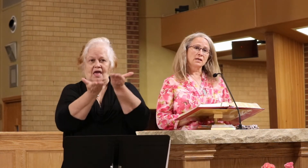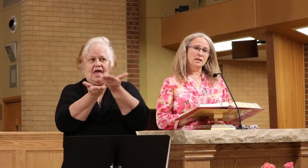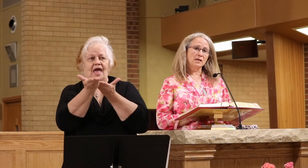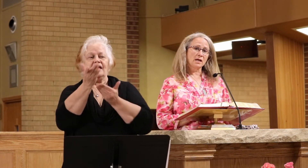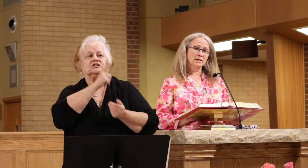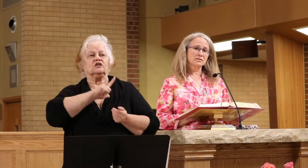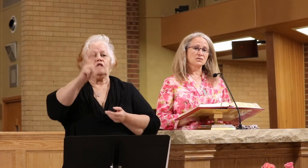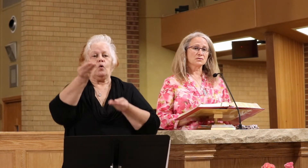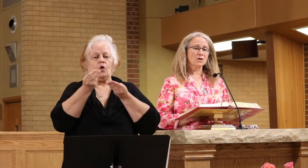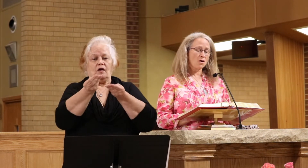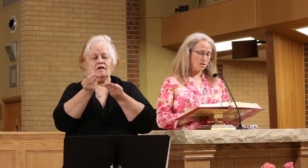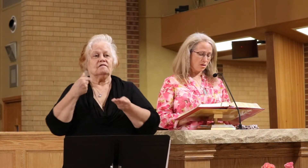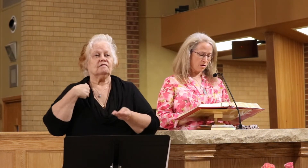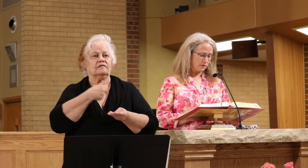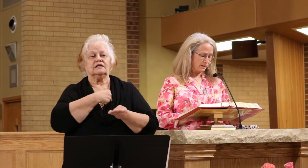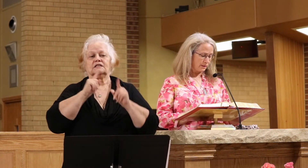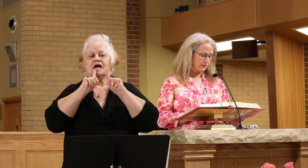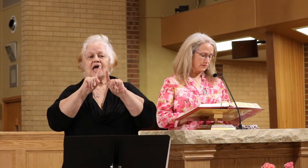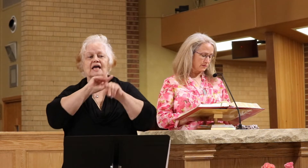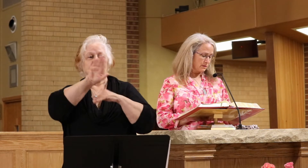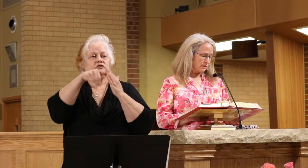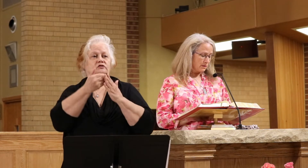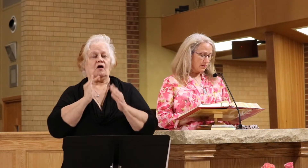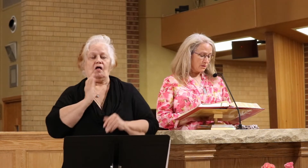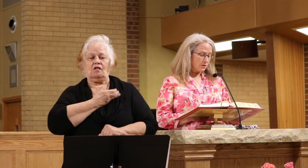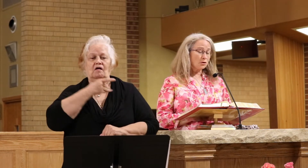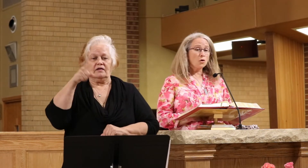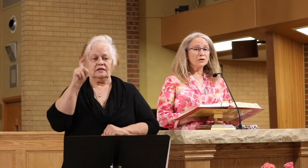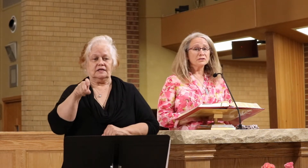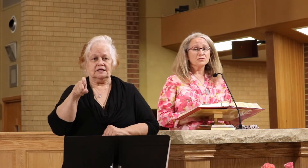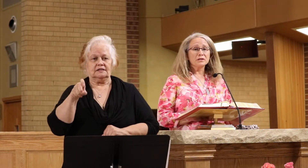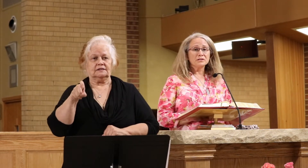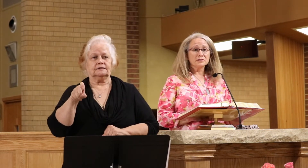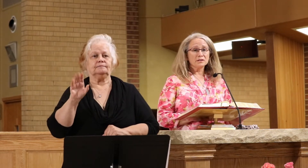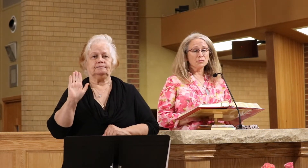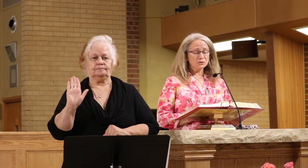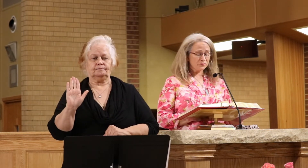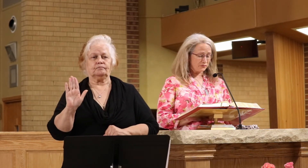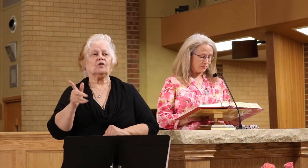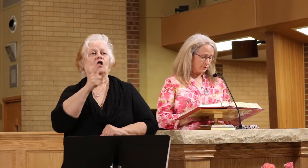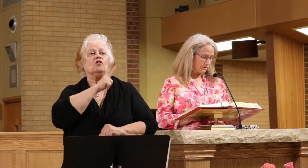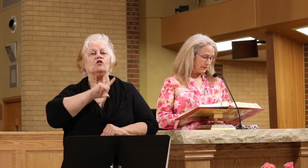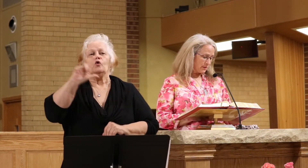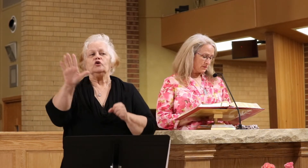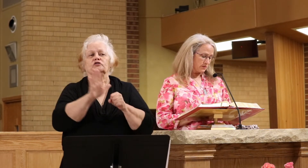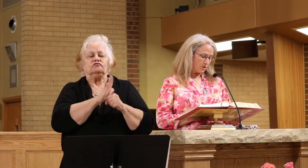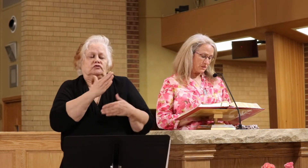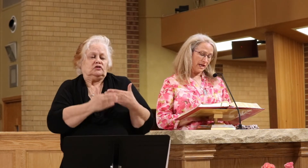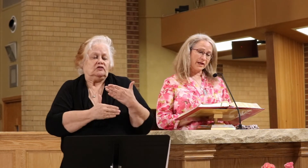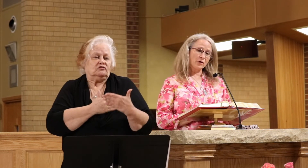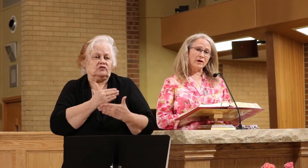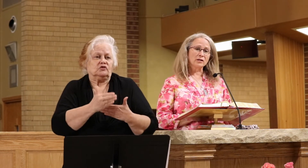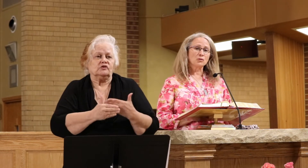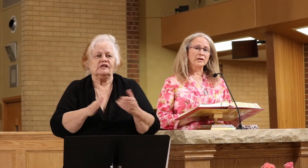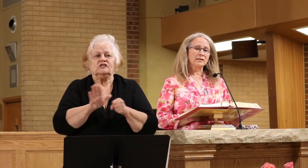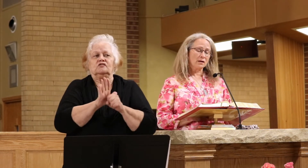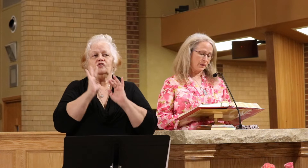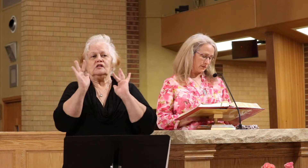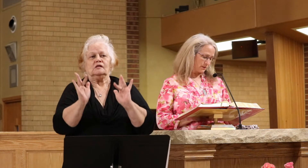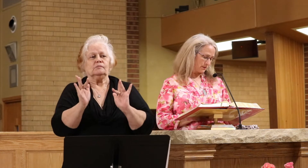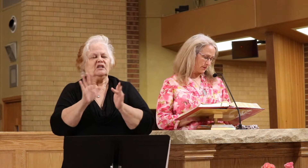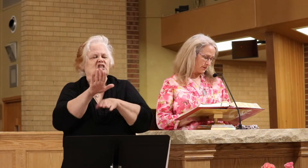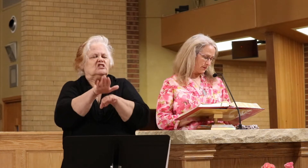us. He answers all our needs. The Lord is gracious and merciful, slow to anger and